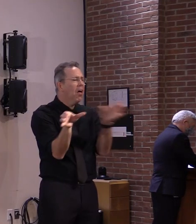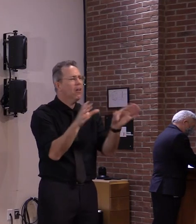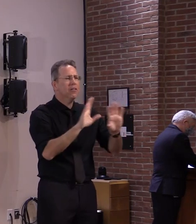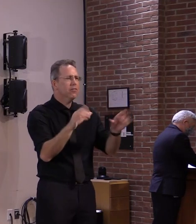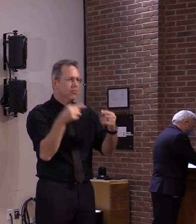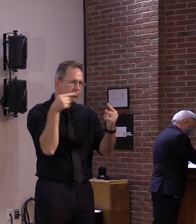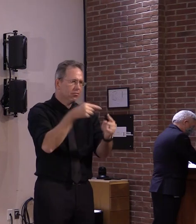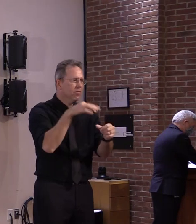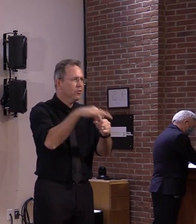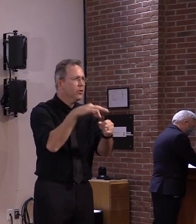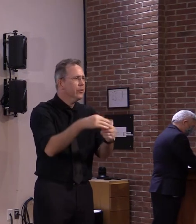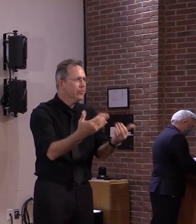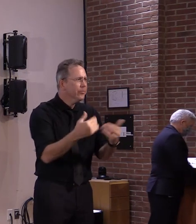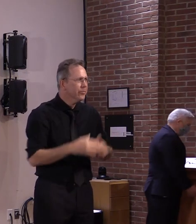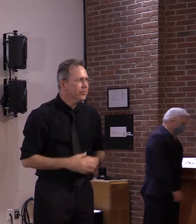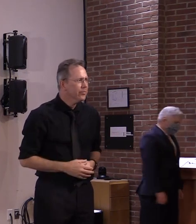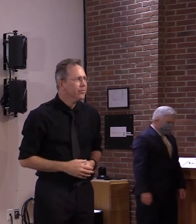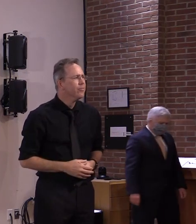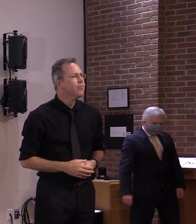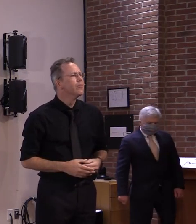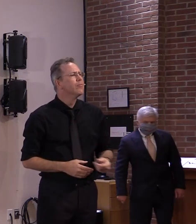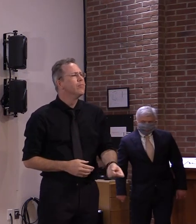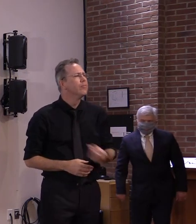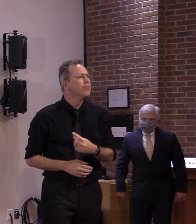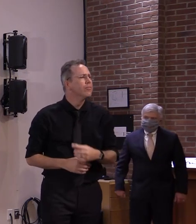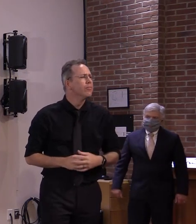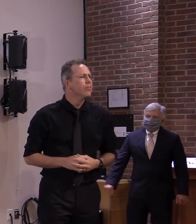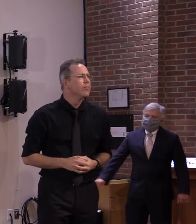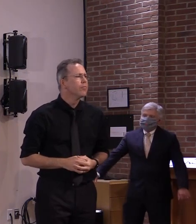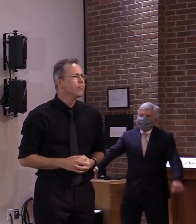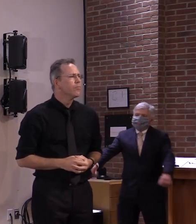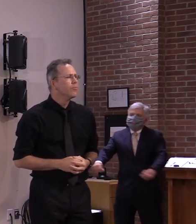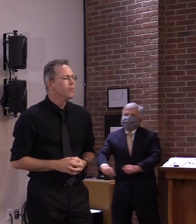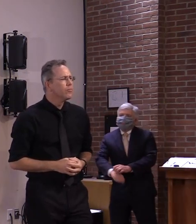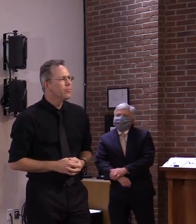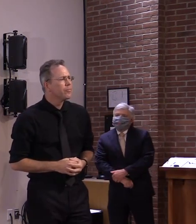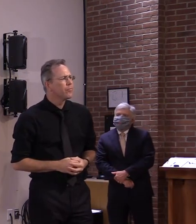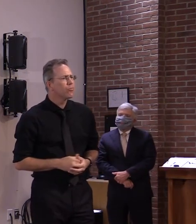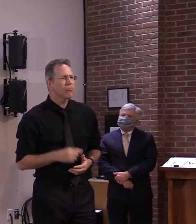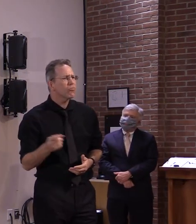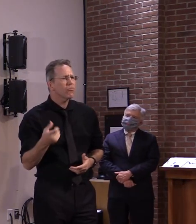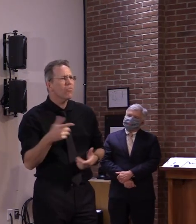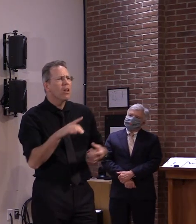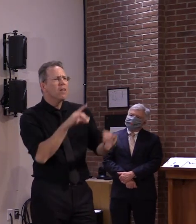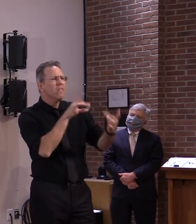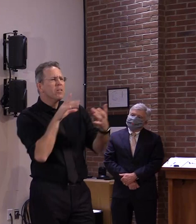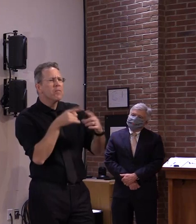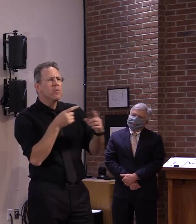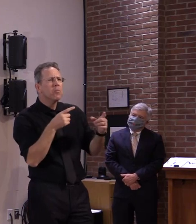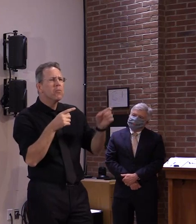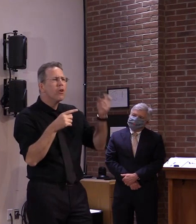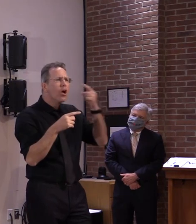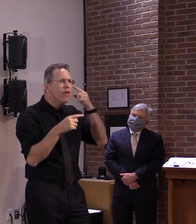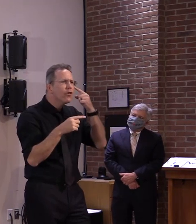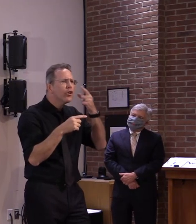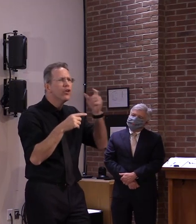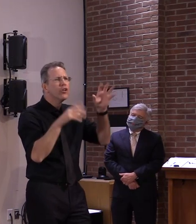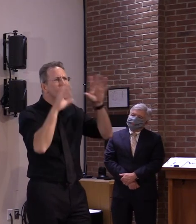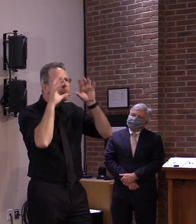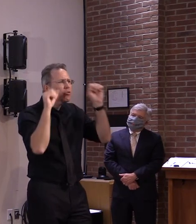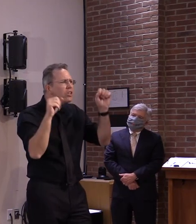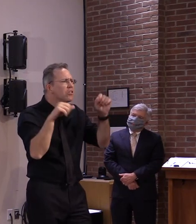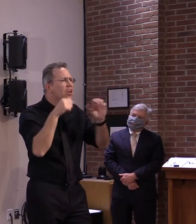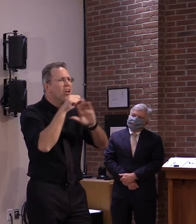other governors, anybody from your own political party here, or even the Trump administration for who you decided to vote for Tuesday? I did